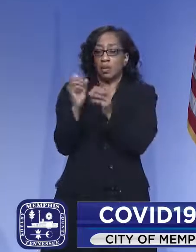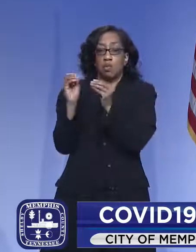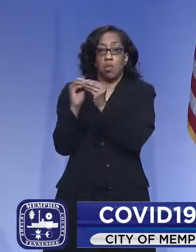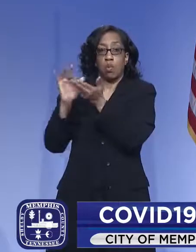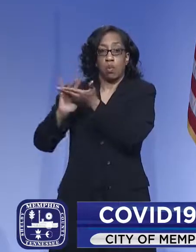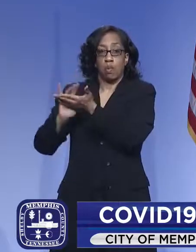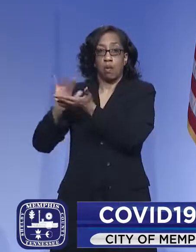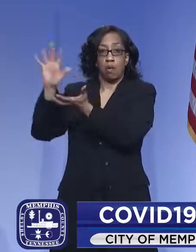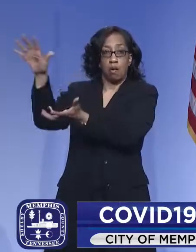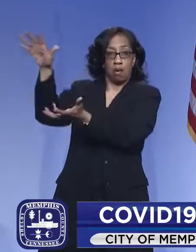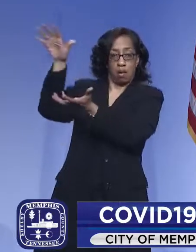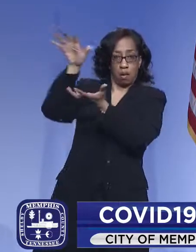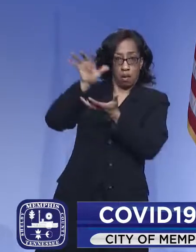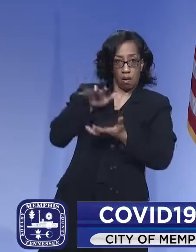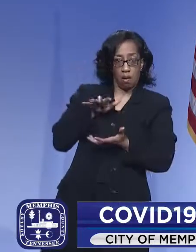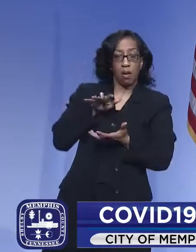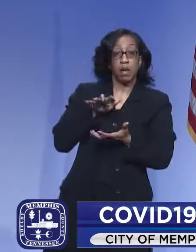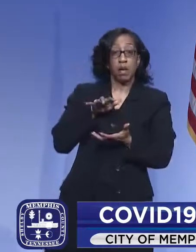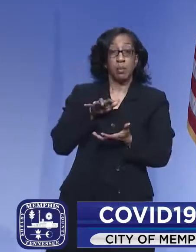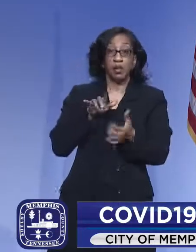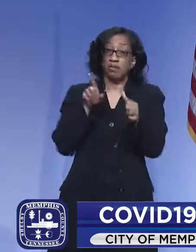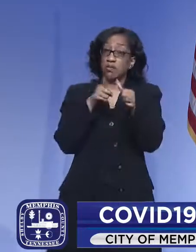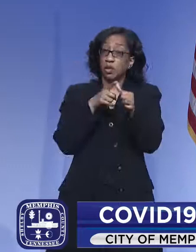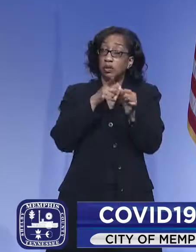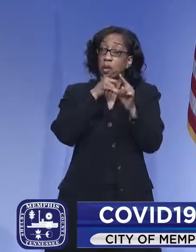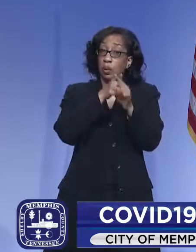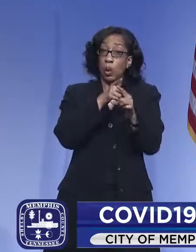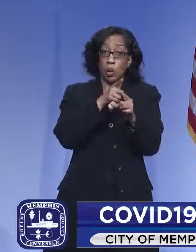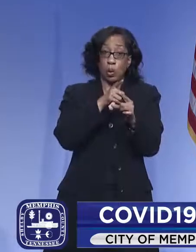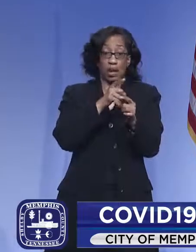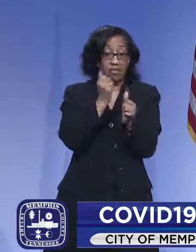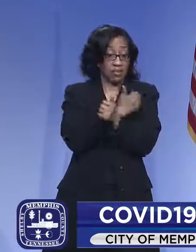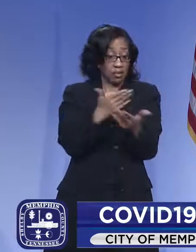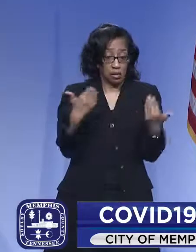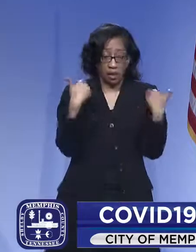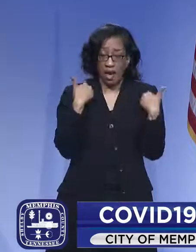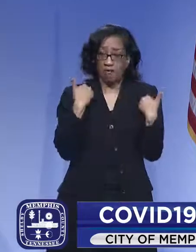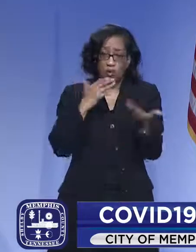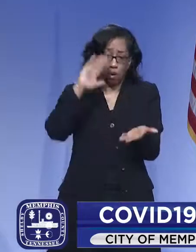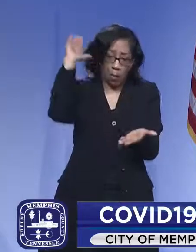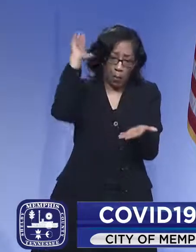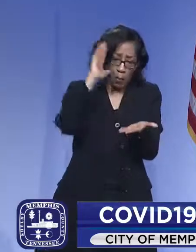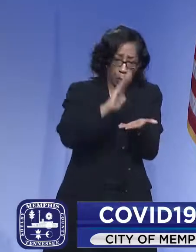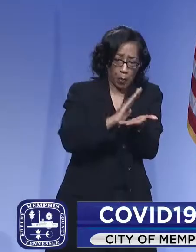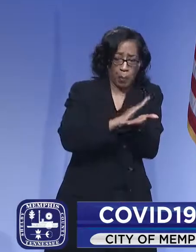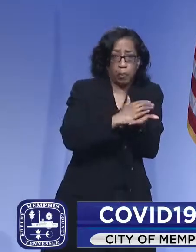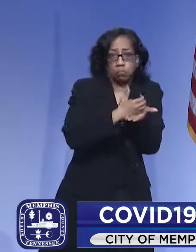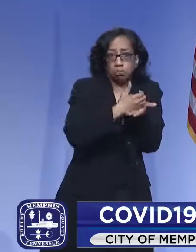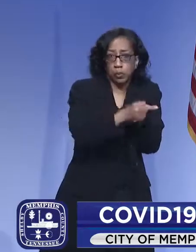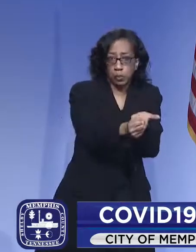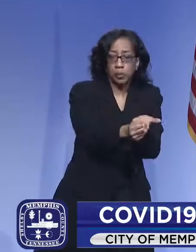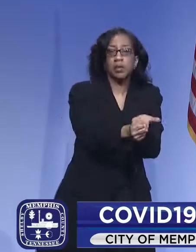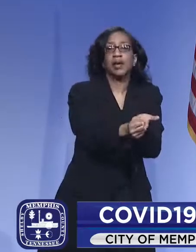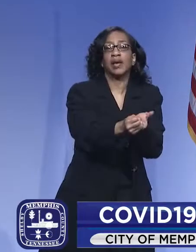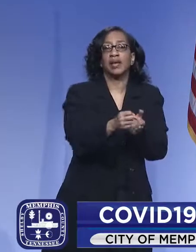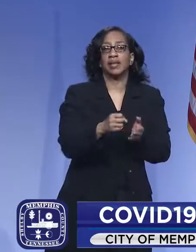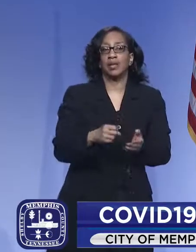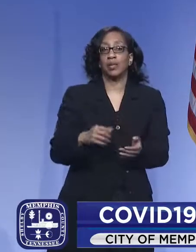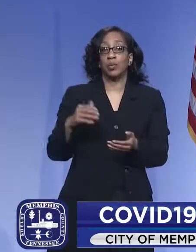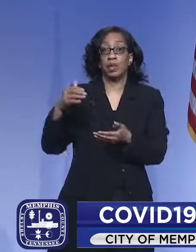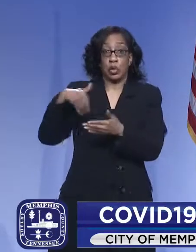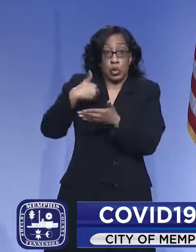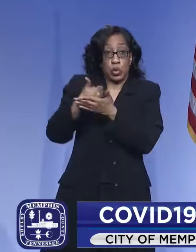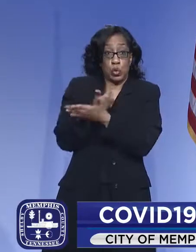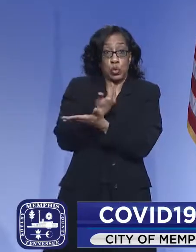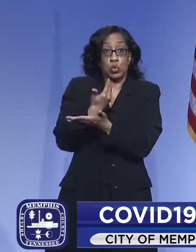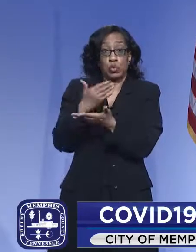supply that we have. We want to be in a place where we're using everything we have and get ready to move forward as soon as we get the very next batch